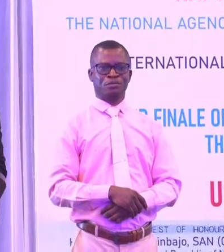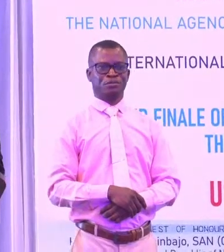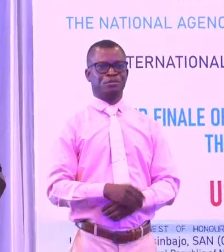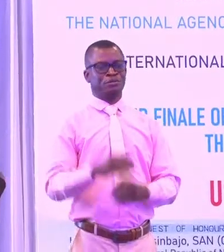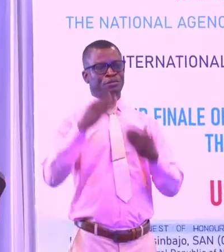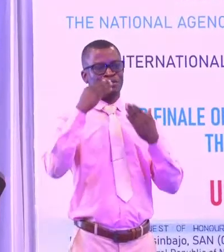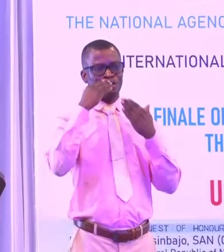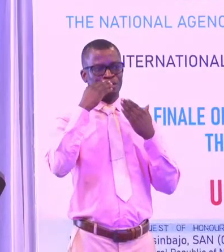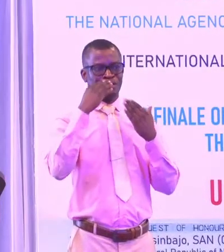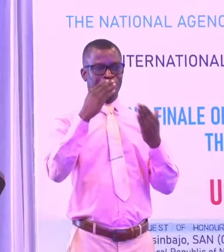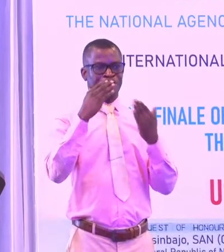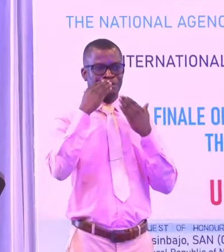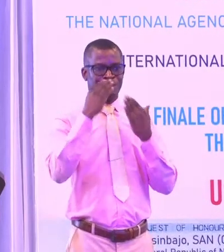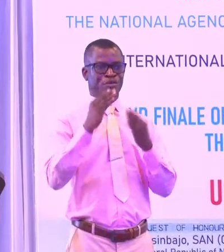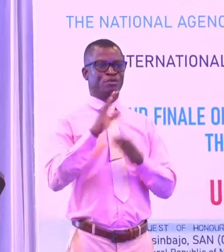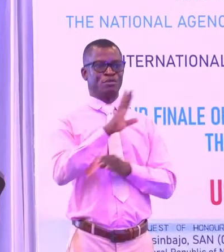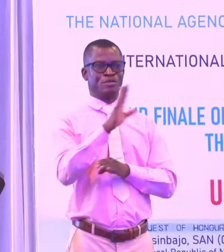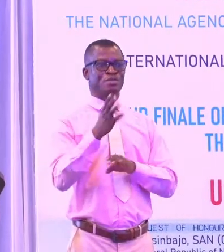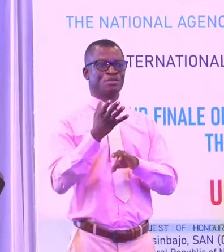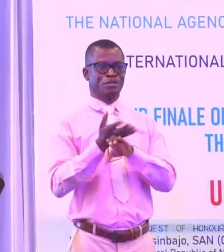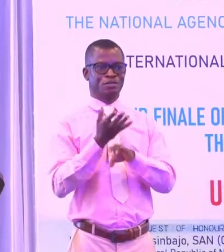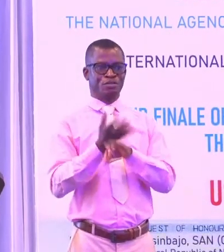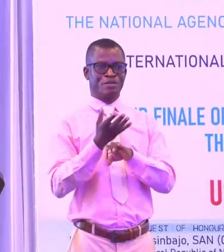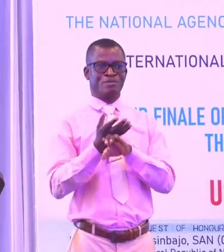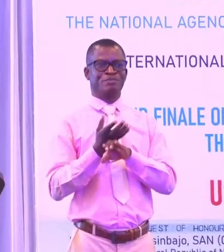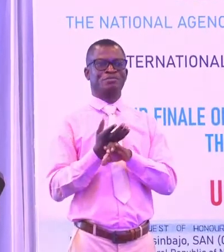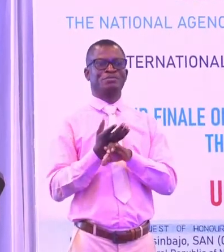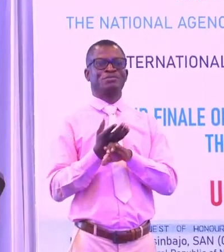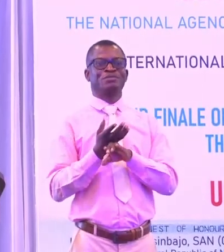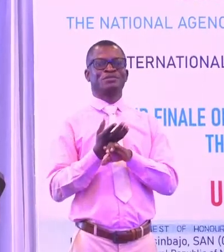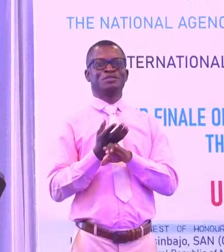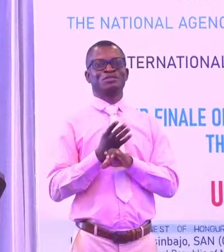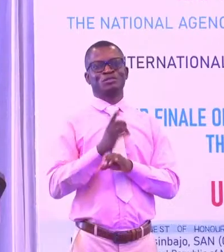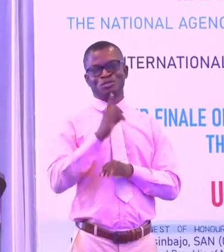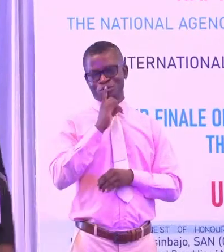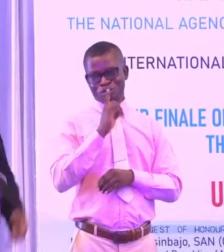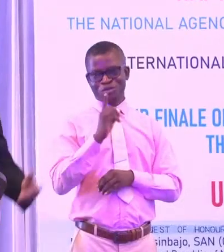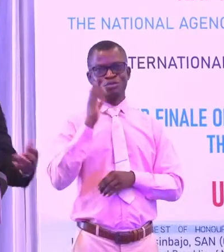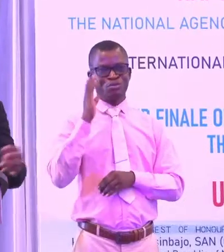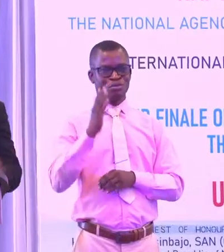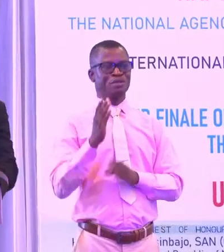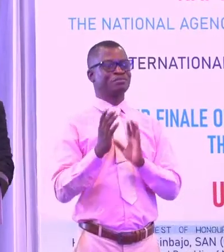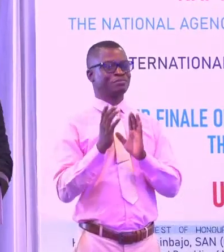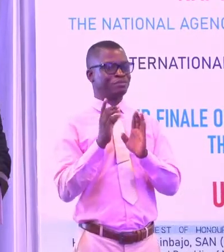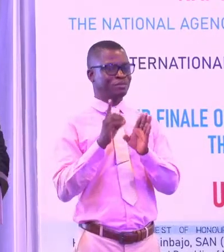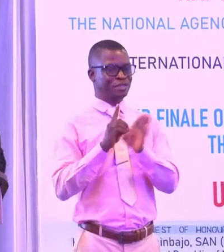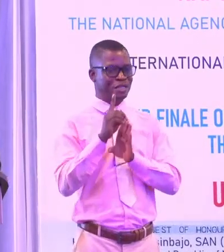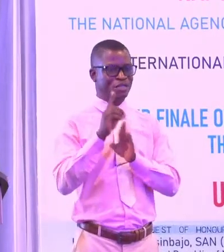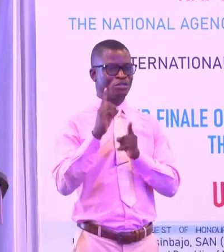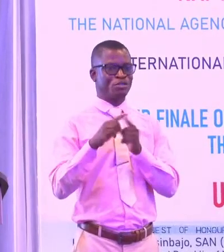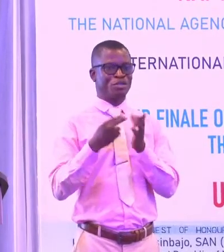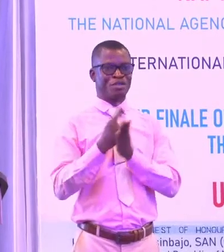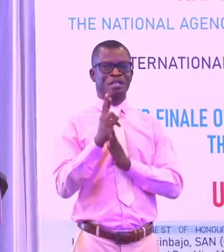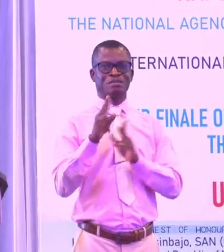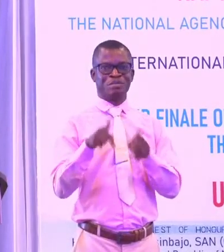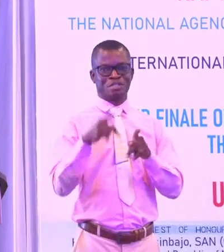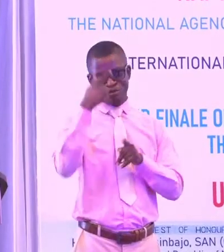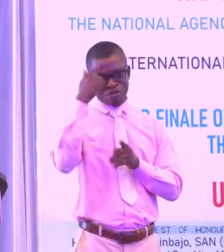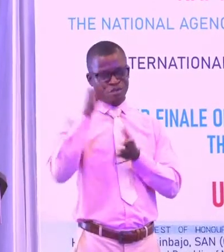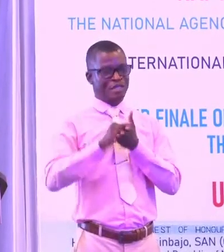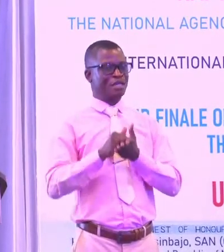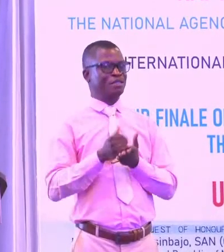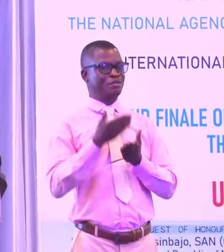Thank you. Your request actually is going to meet the right person, because that man there sees the